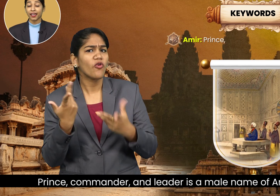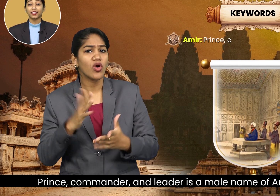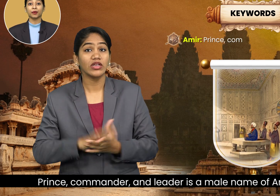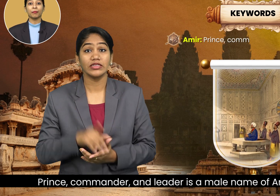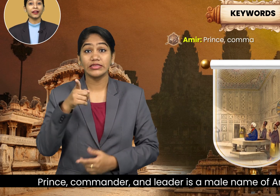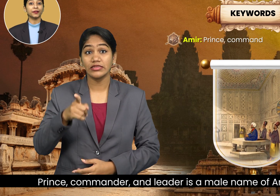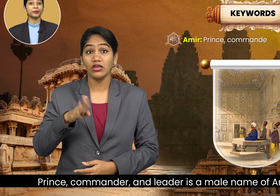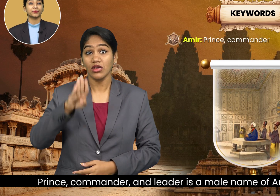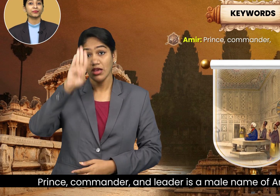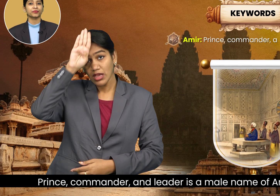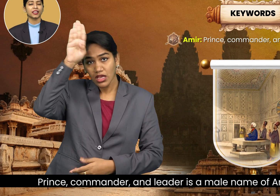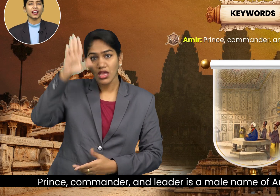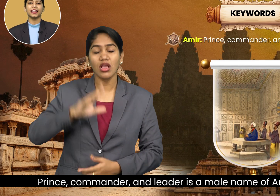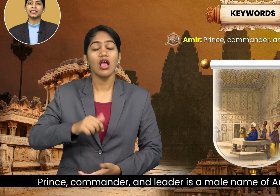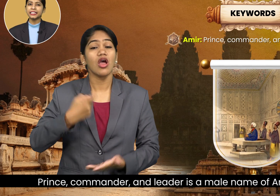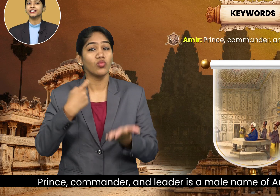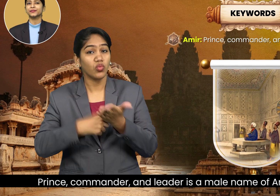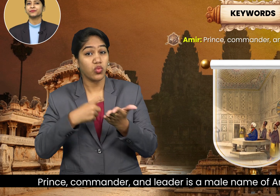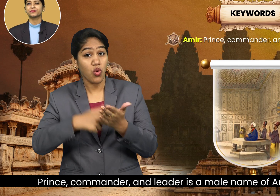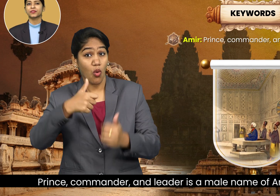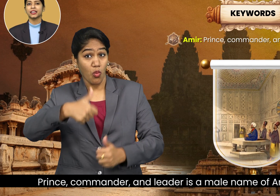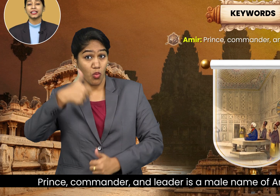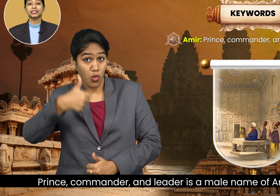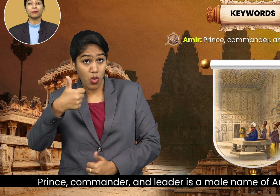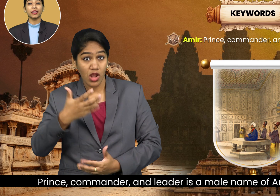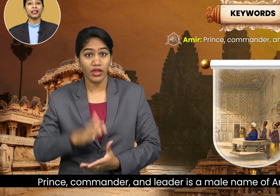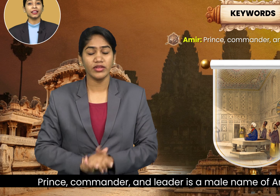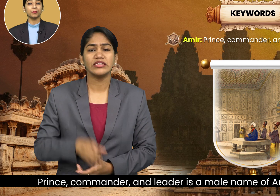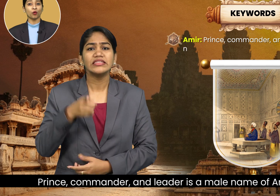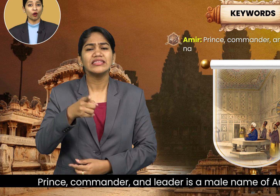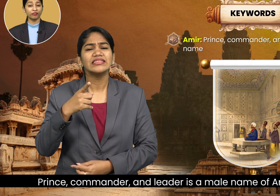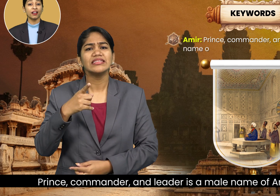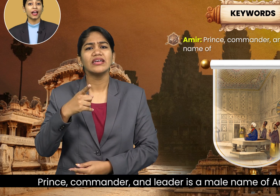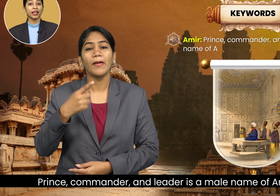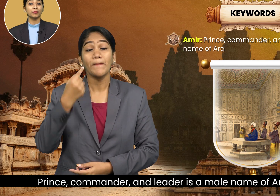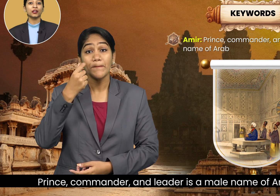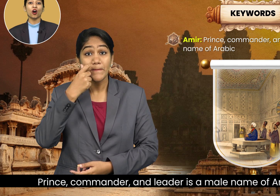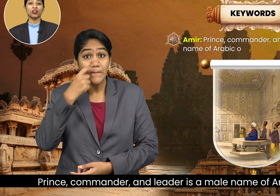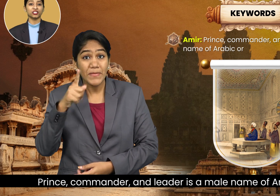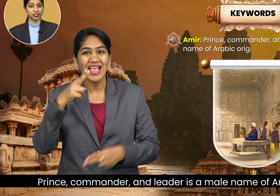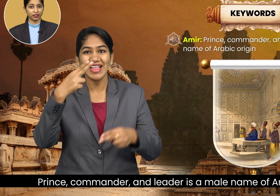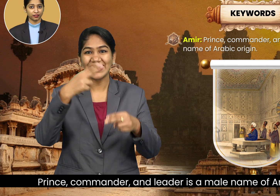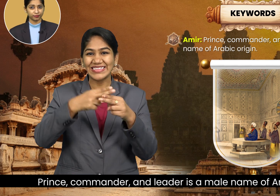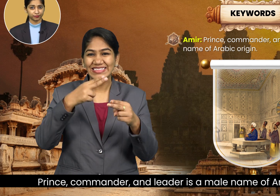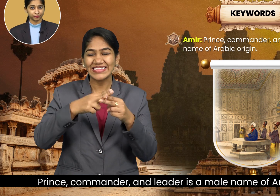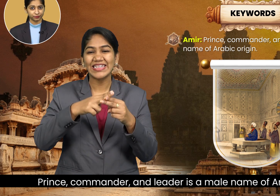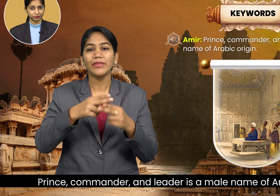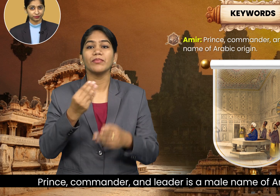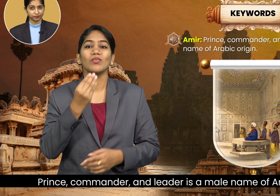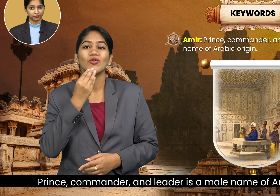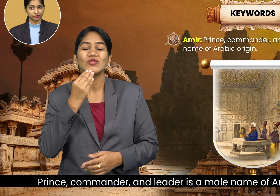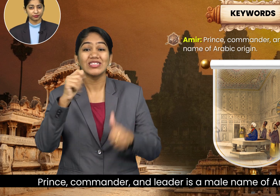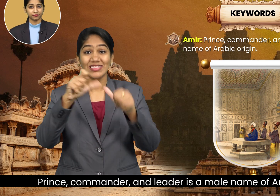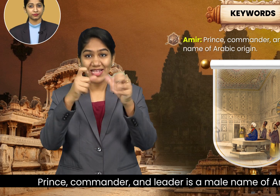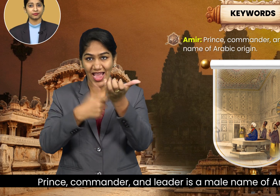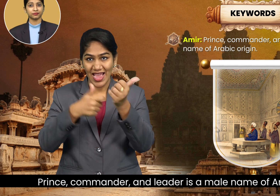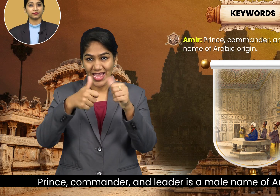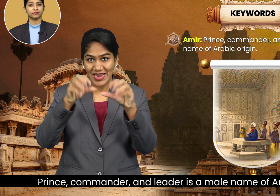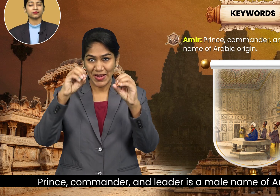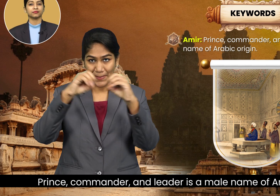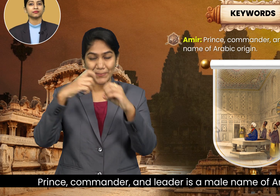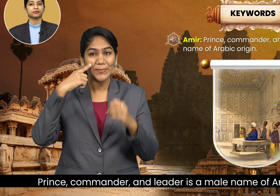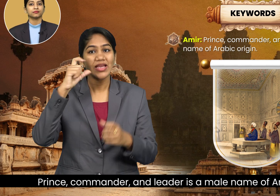prince, commander and leader, is a male name of Arabic origin.